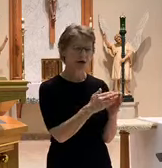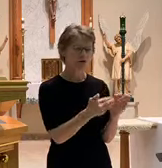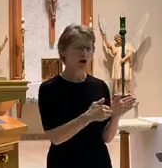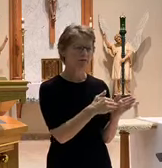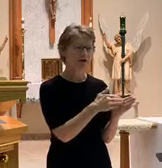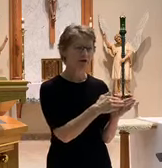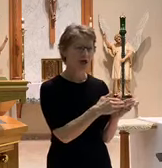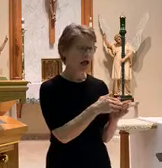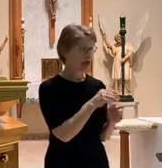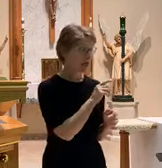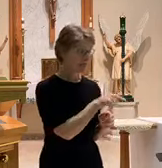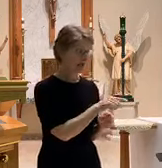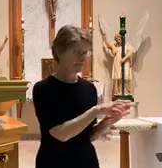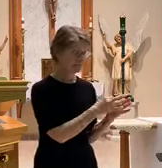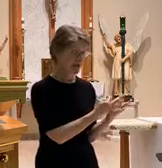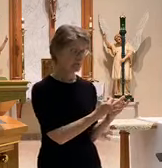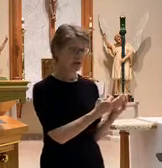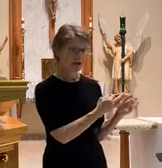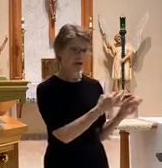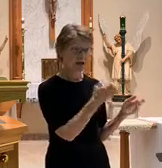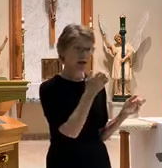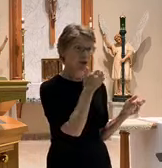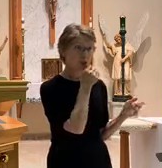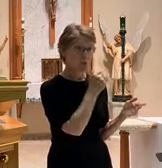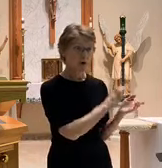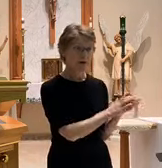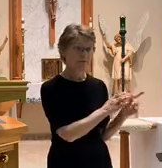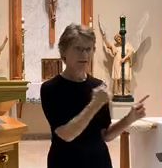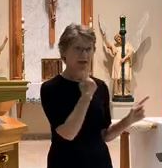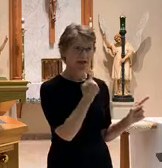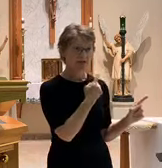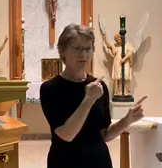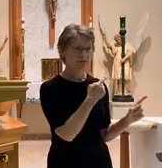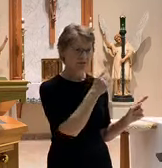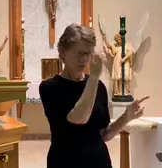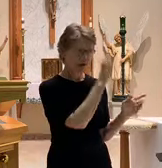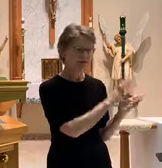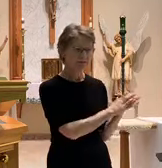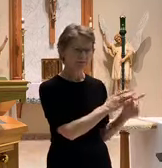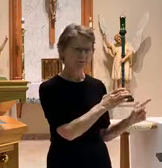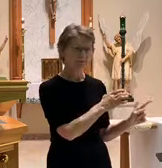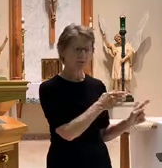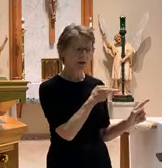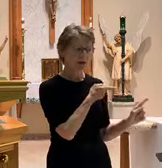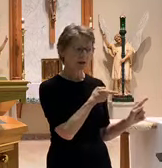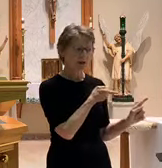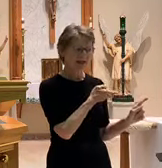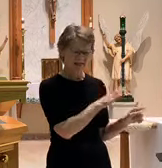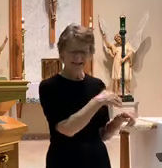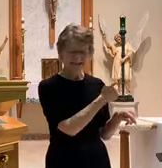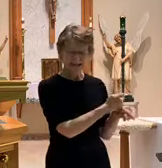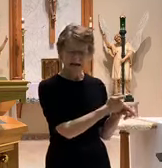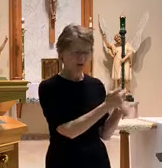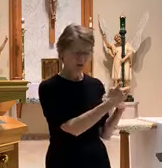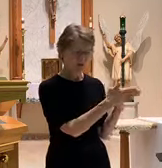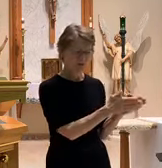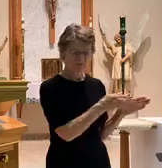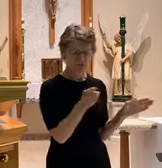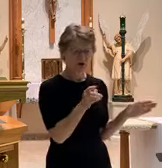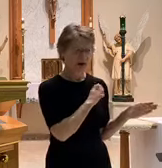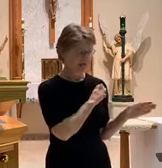family there, the couple, husband and wife, the wife said, you know, why don't we set up a place for this